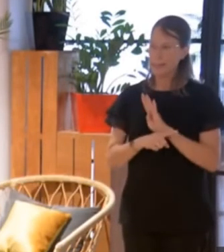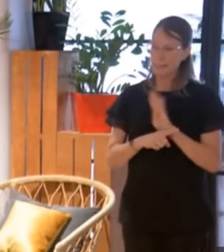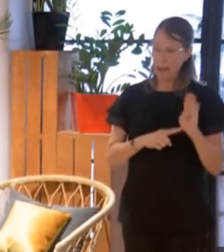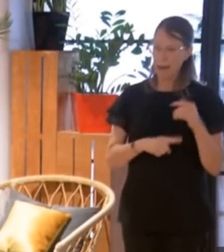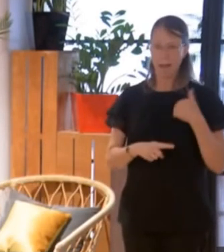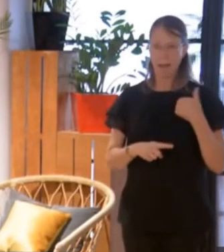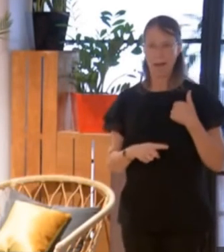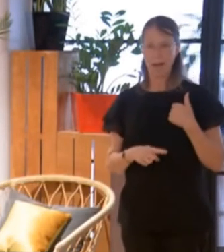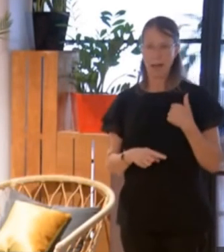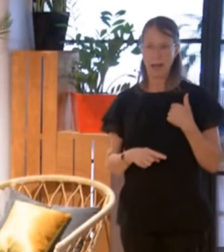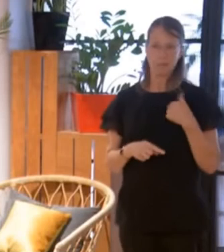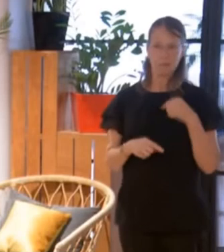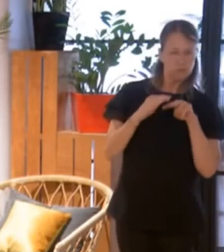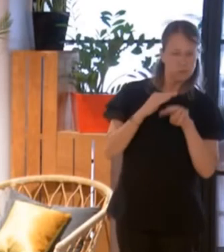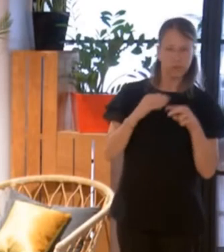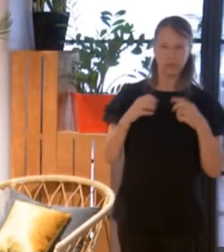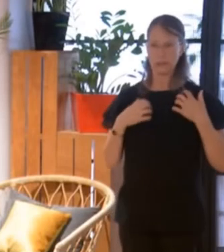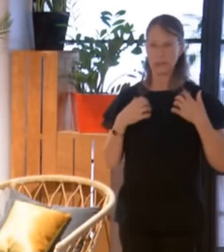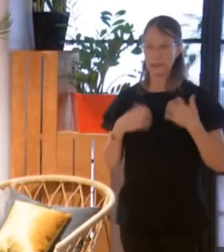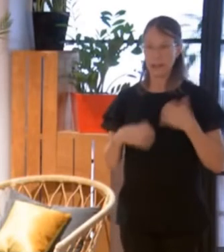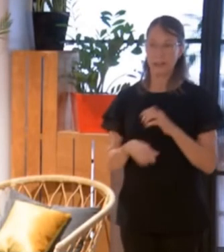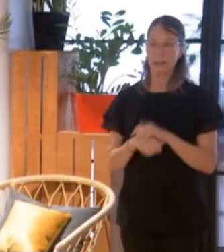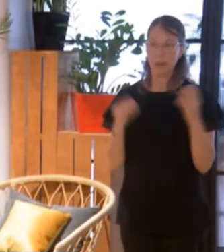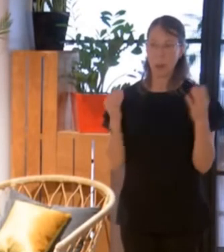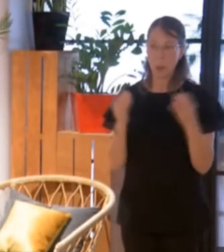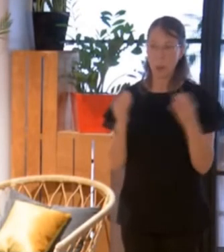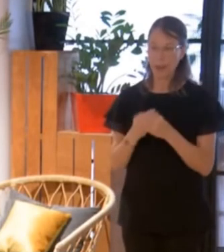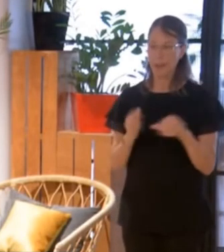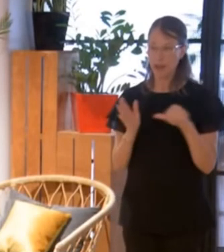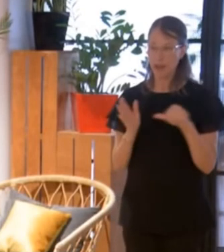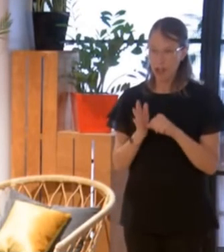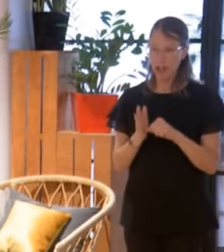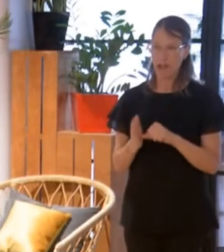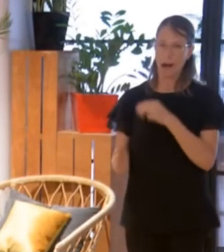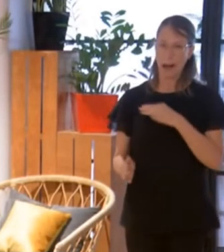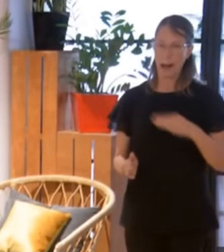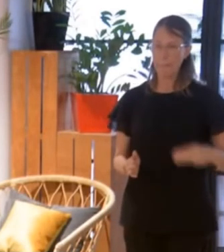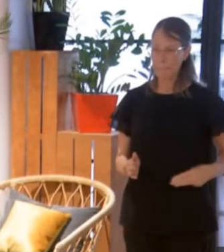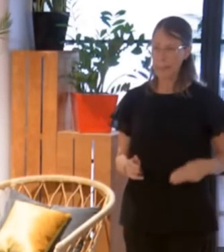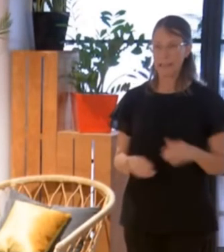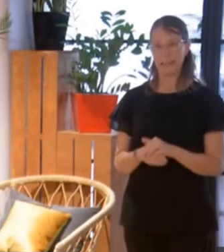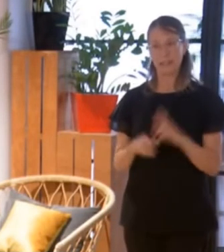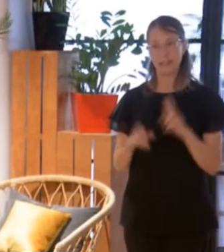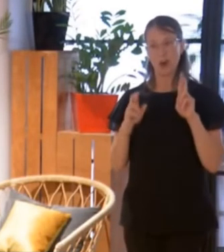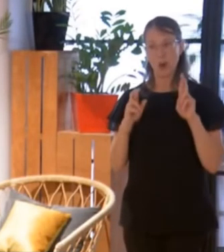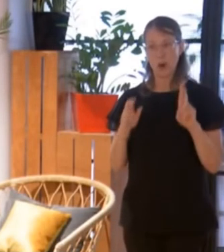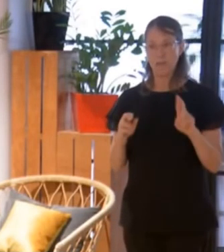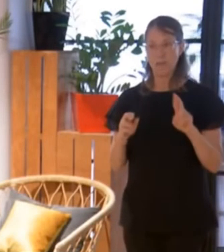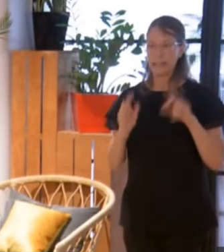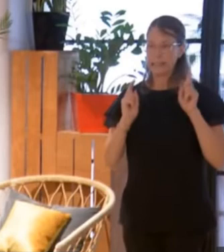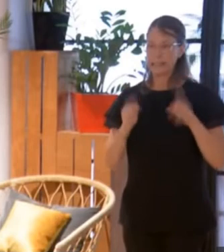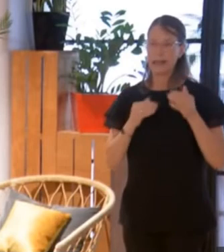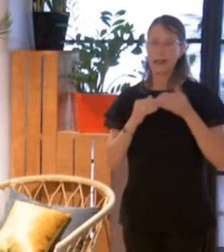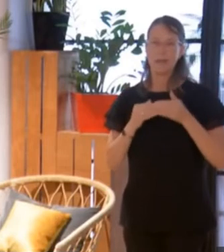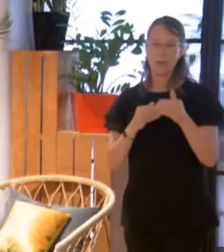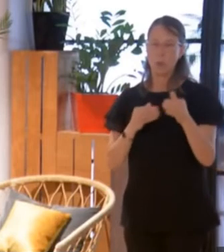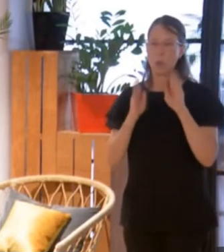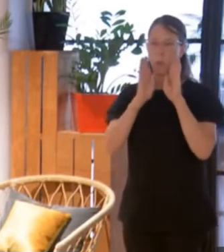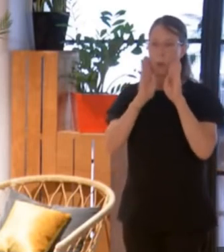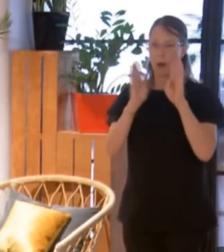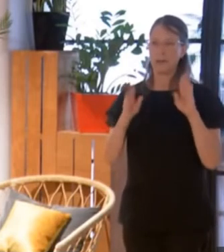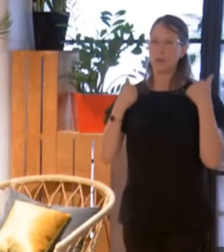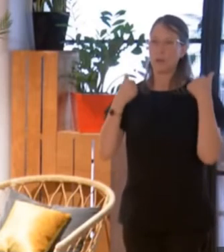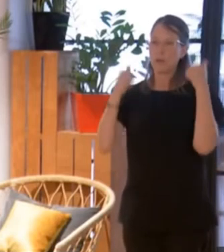Treasury and the Treasurer and Minister Taylor and Minister Mitchell, and I hope this will be the start of some wonderful outcomes, not